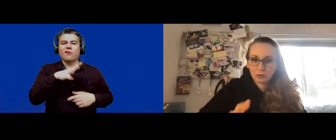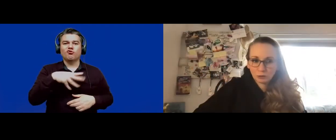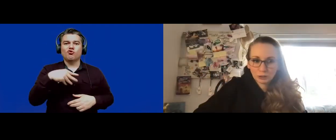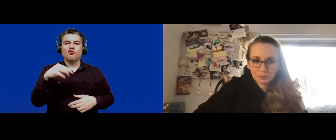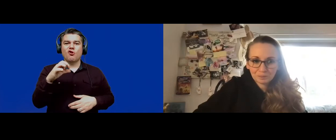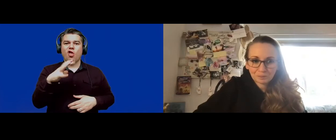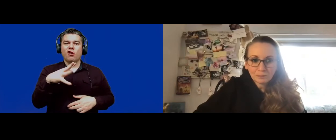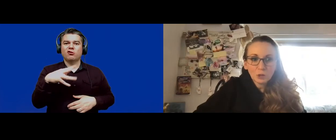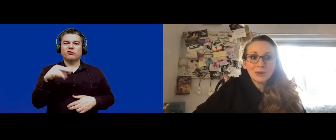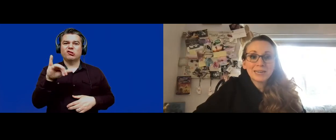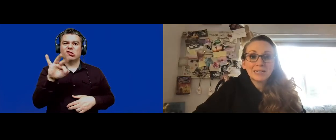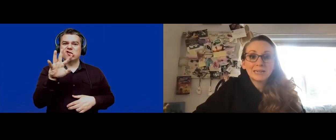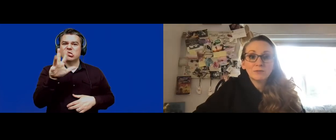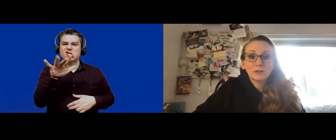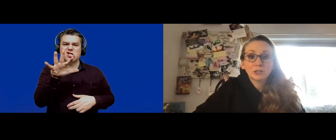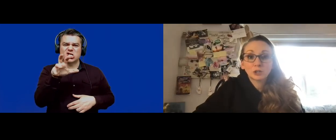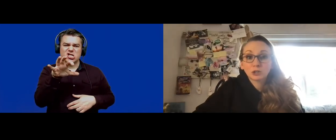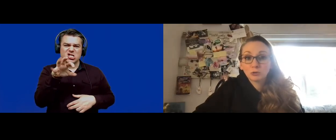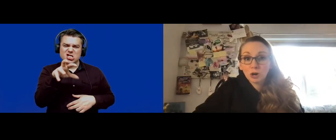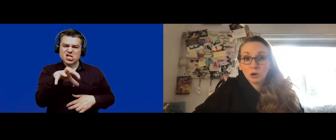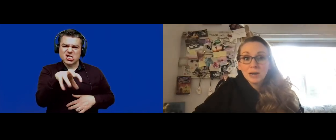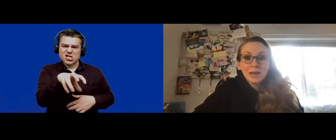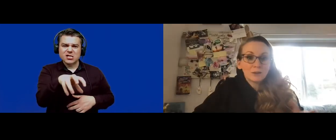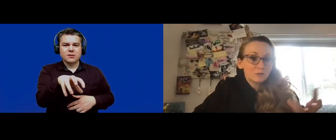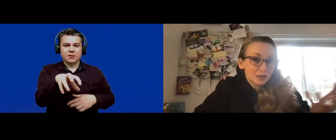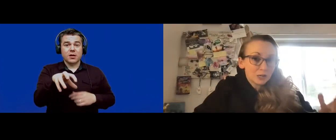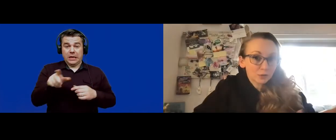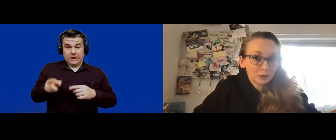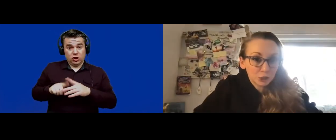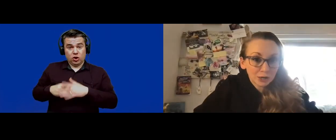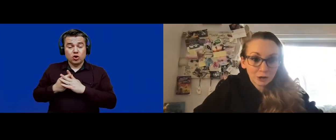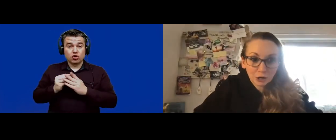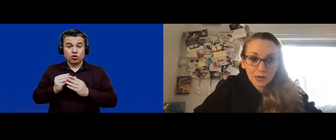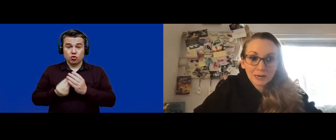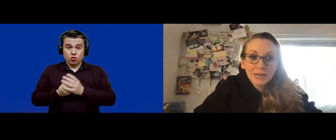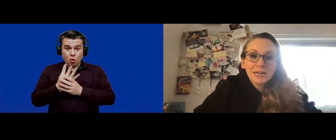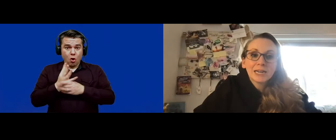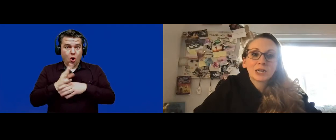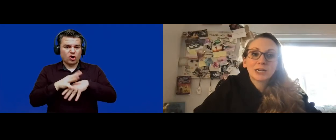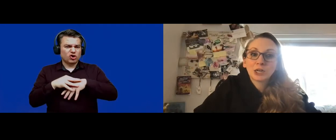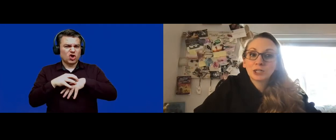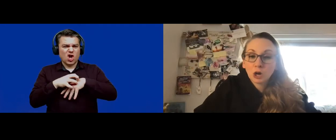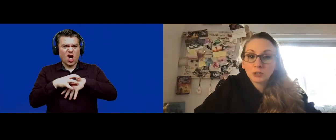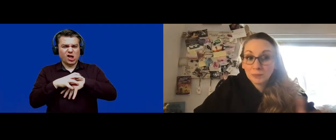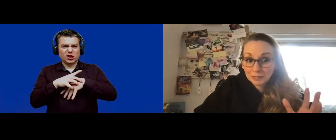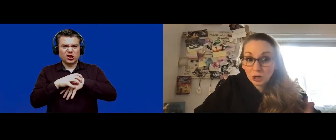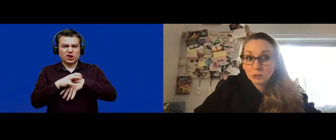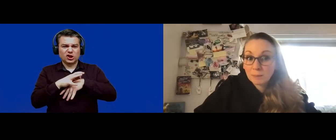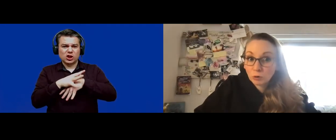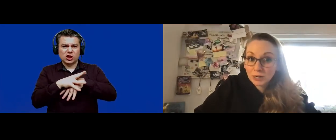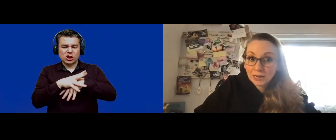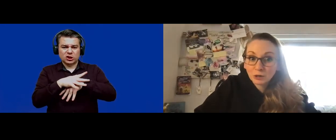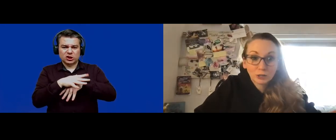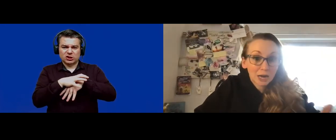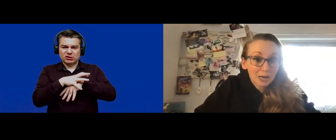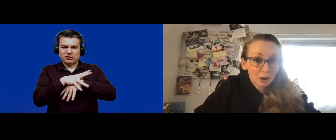decomposing fingers. When Candida fungus starts to grow and feed on the junk in our gut, that's caused by